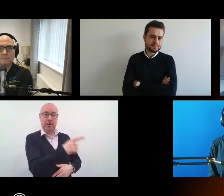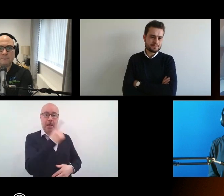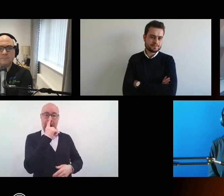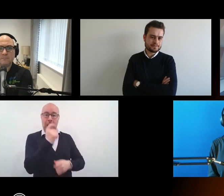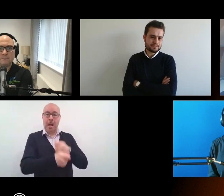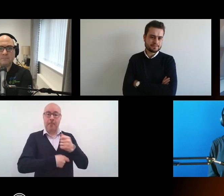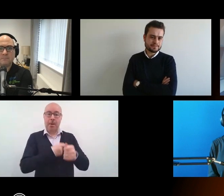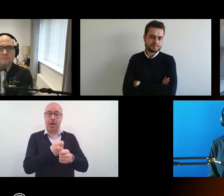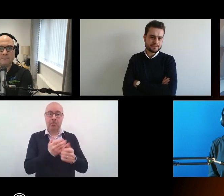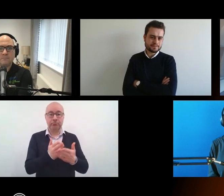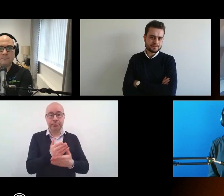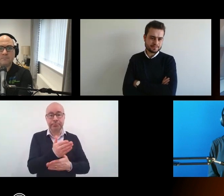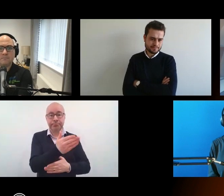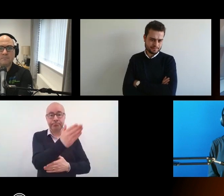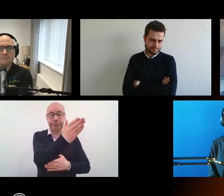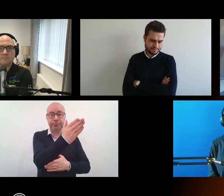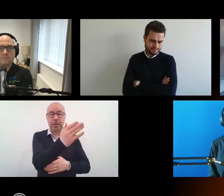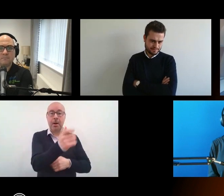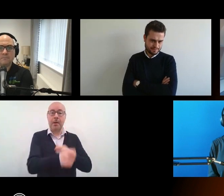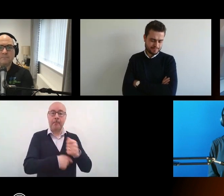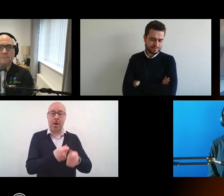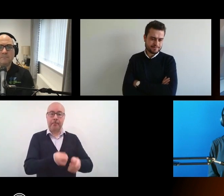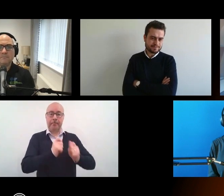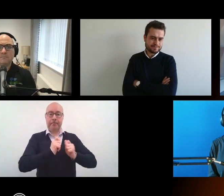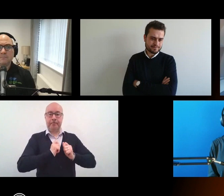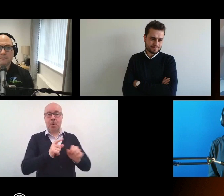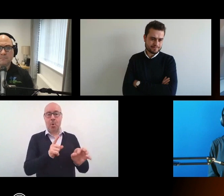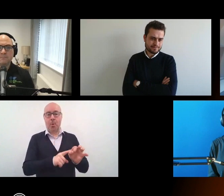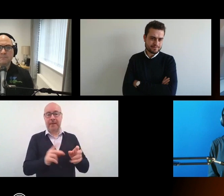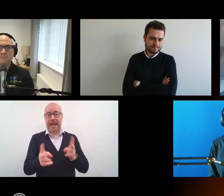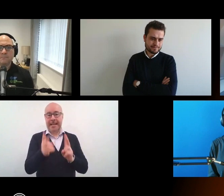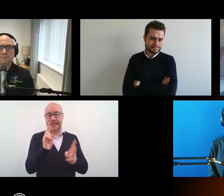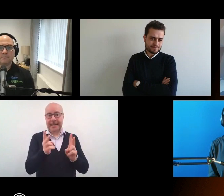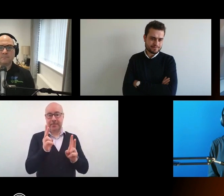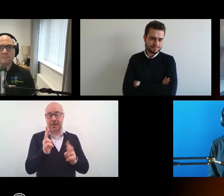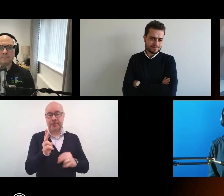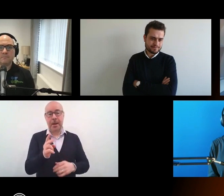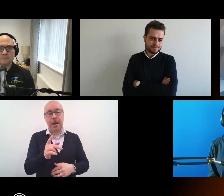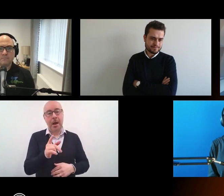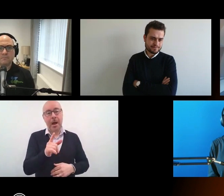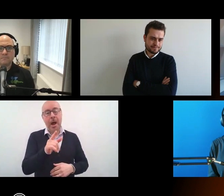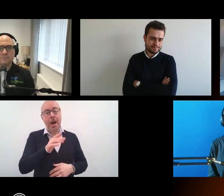language interpreter there. And I'm glad you raised the point about having language fluency